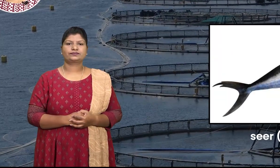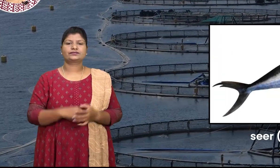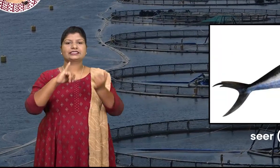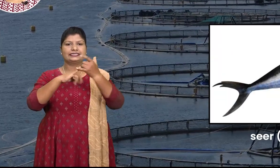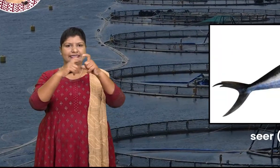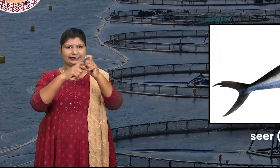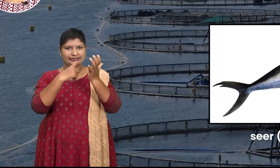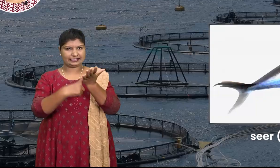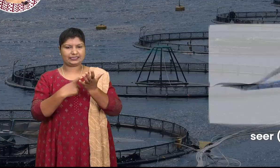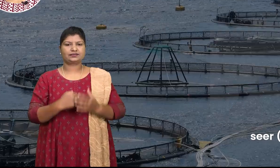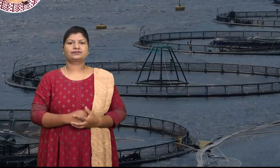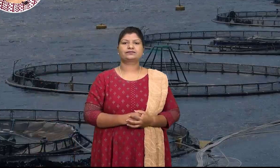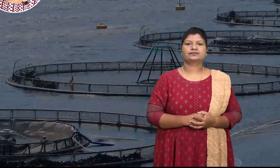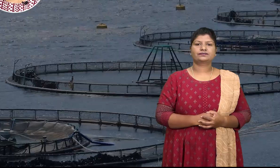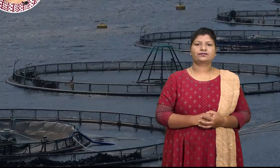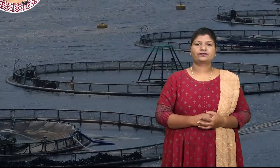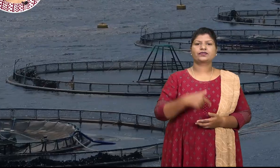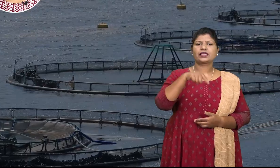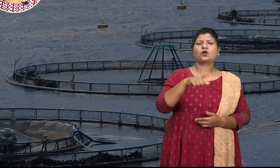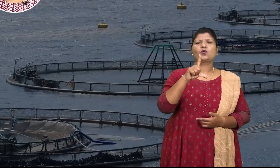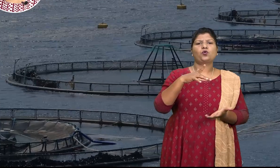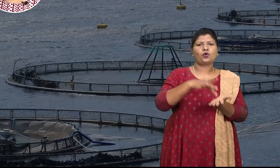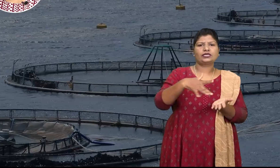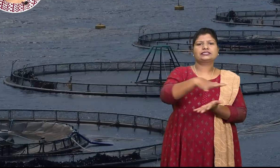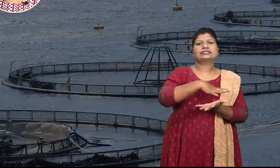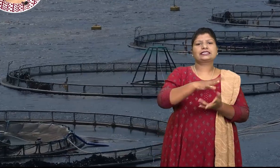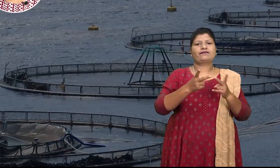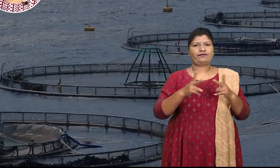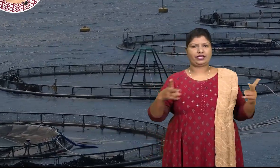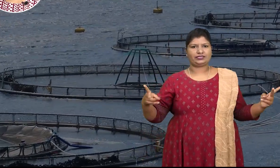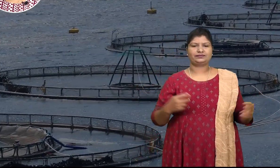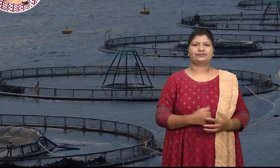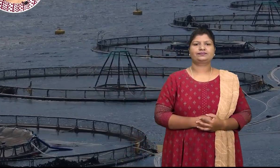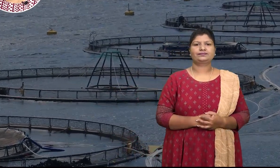Seer are the local varieties.